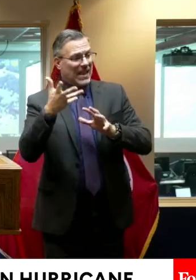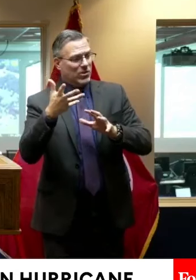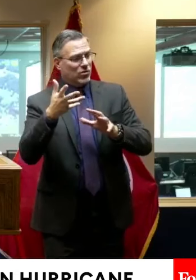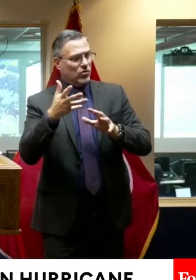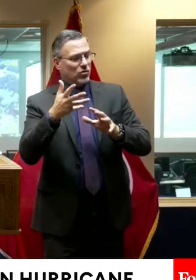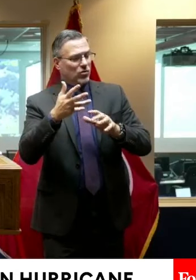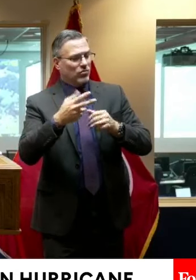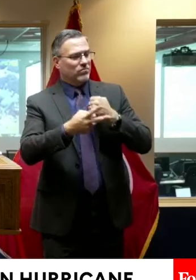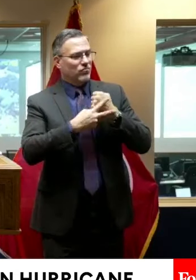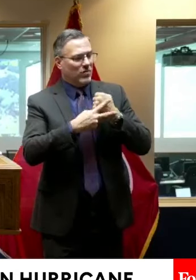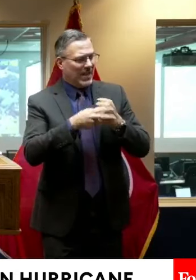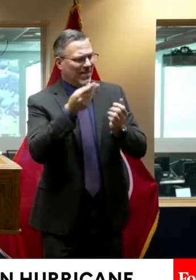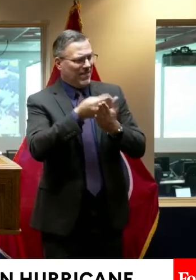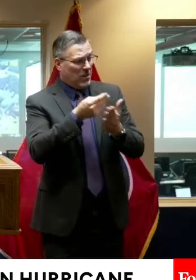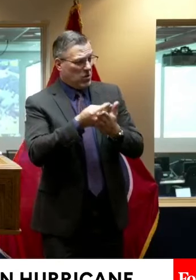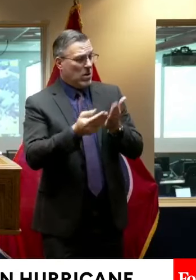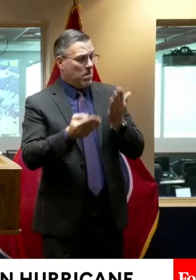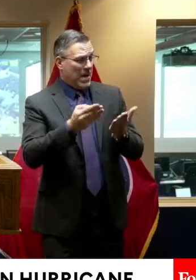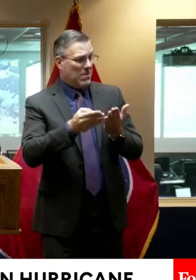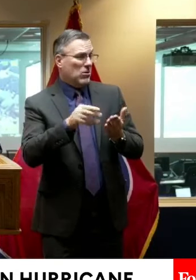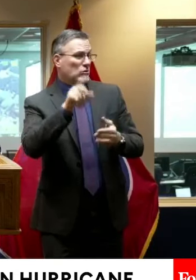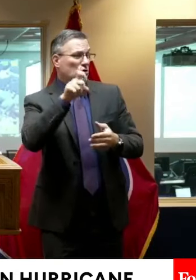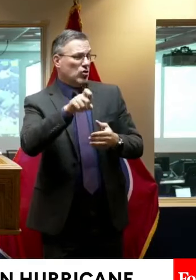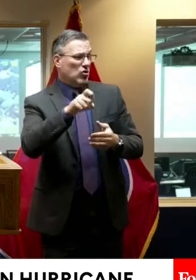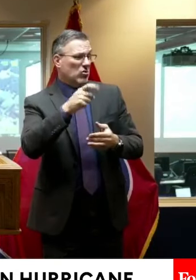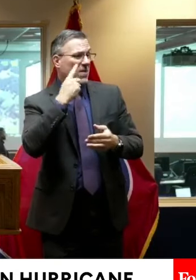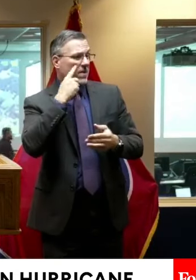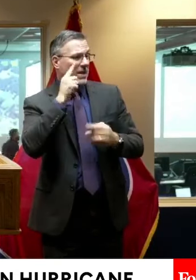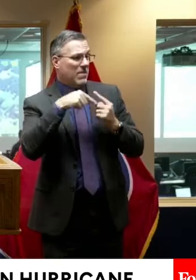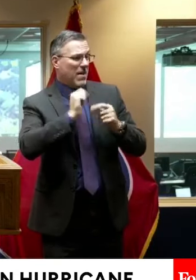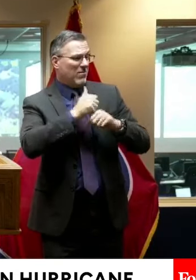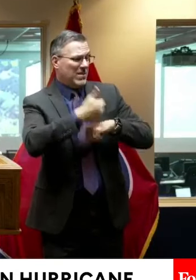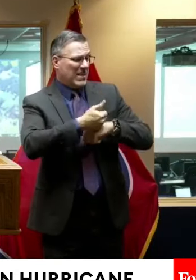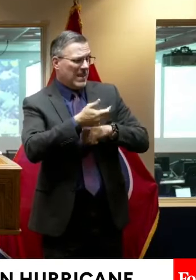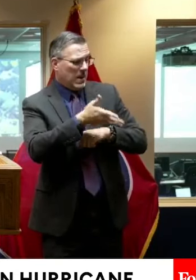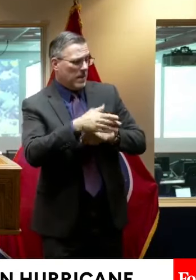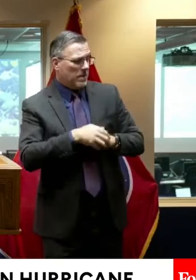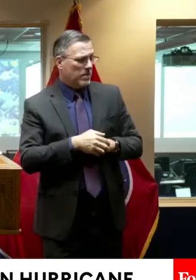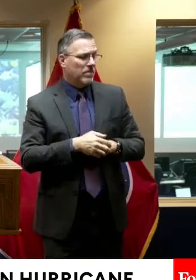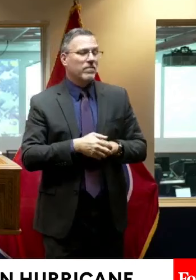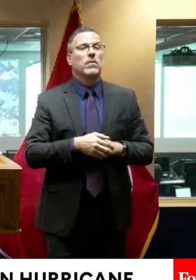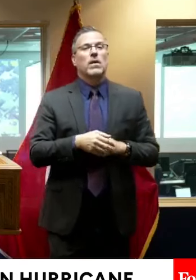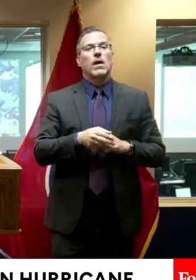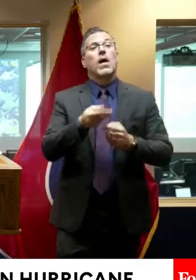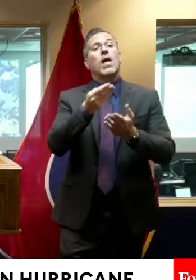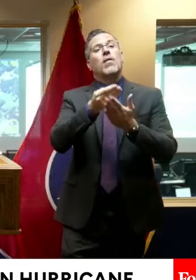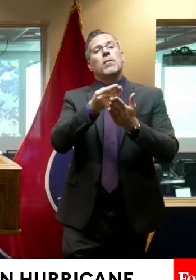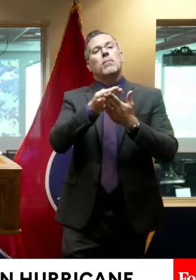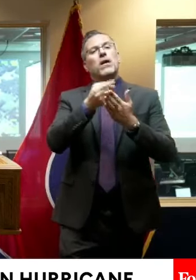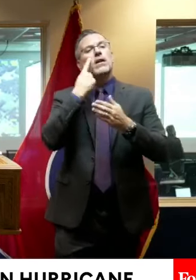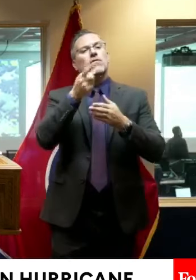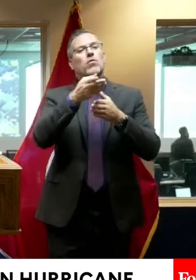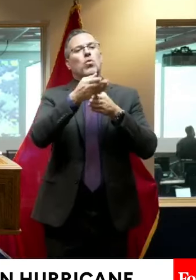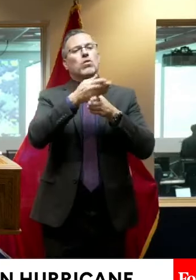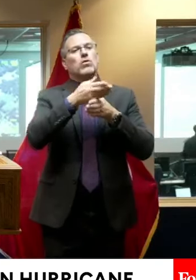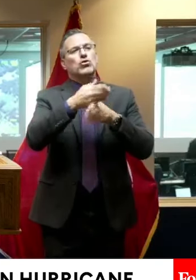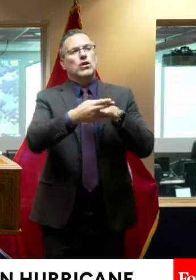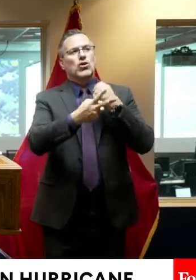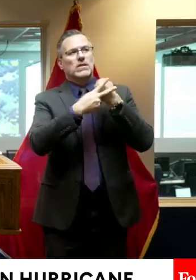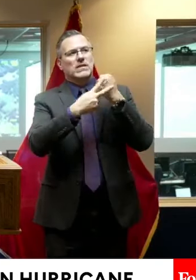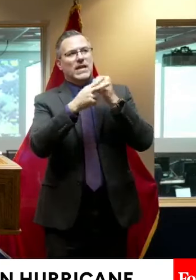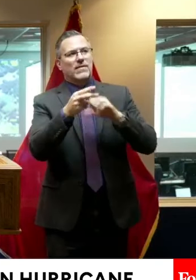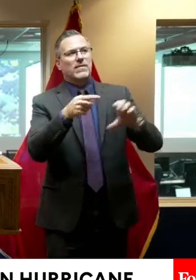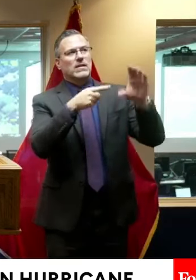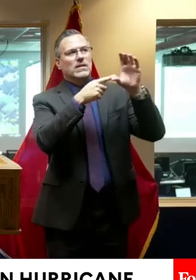setting one up? Well, the dollars from the shared savings are particularly and specifically designed for the